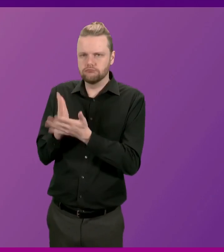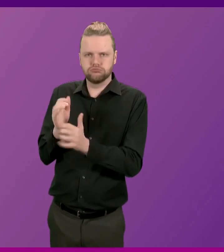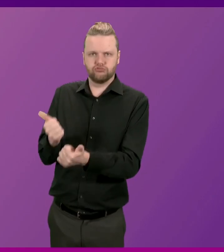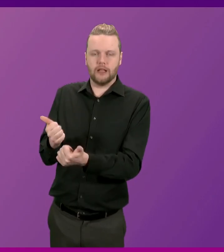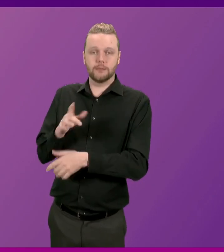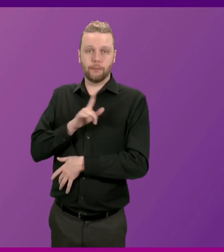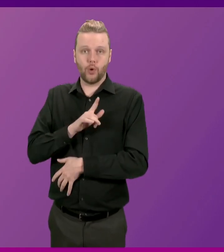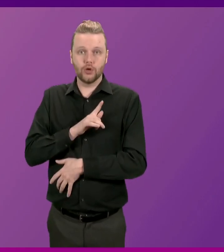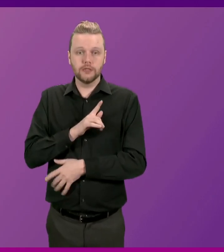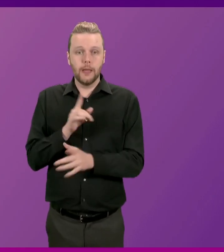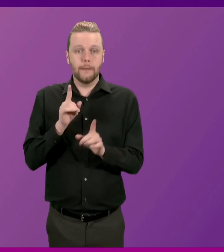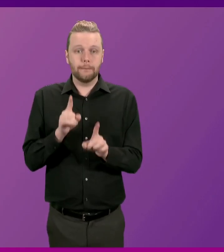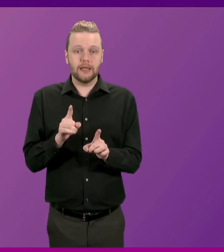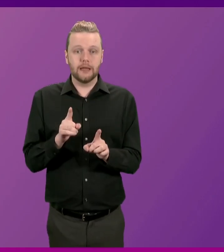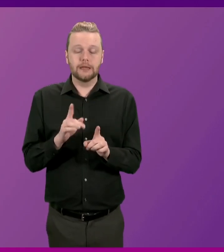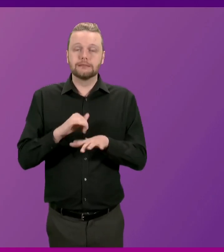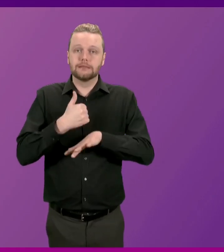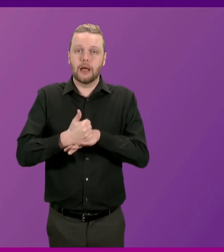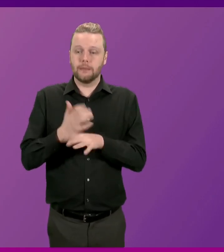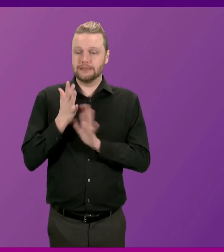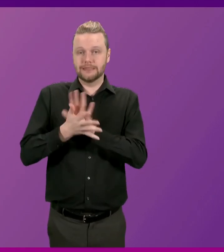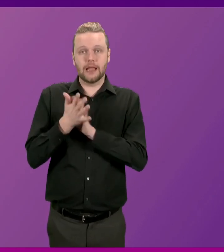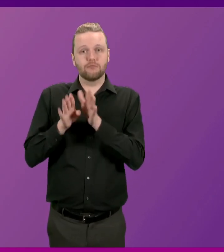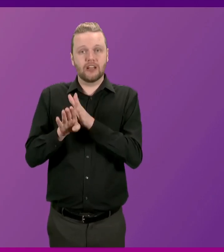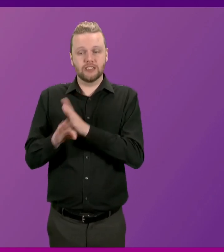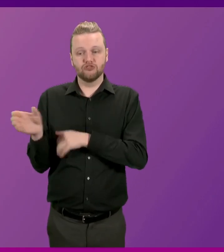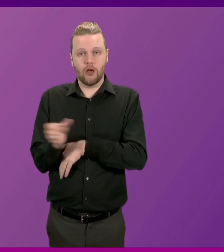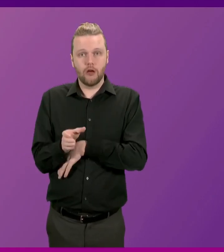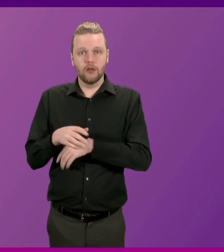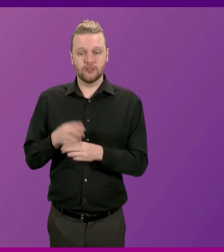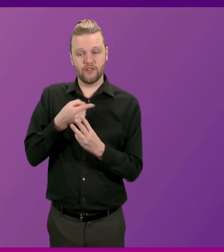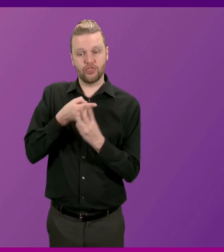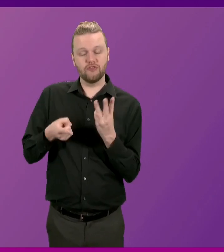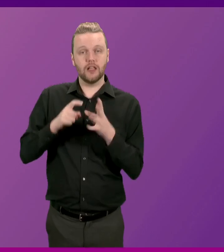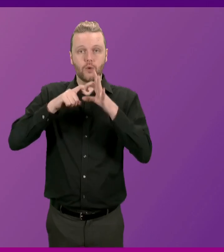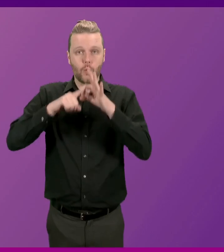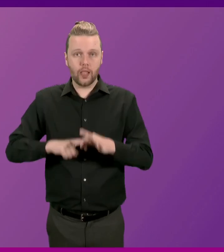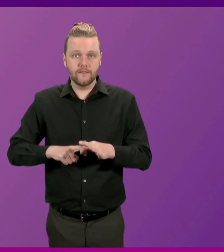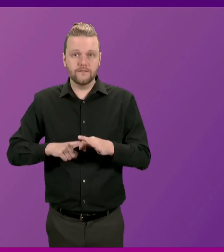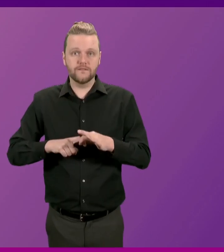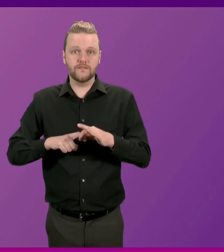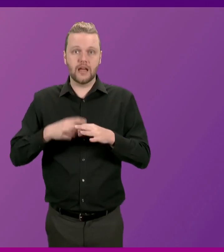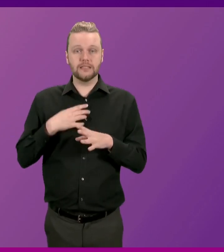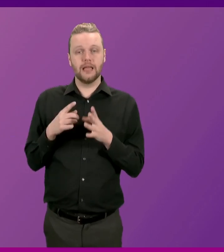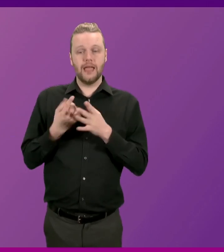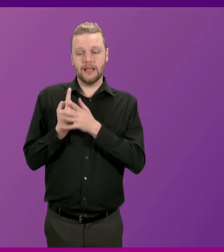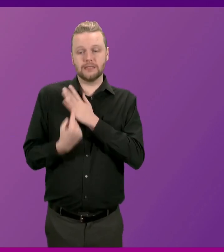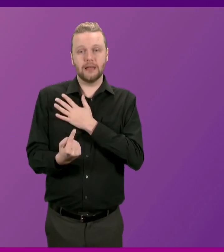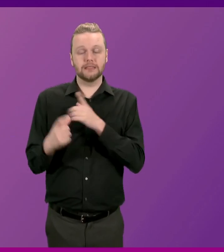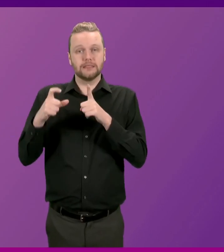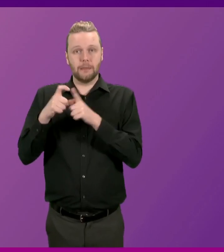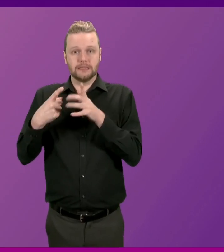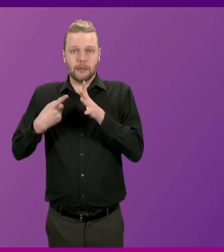brought in signing practitioners. So they have had 3 qualified IDAs, independent domestic